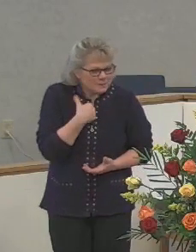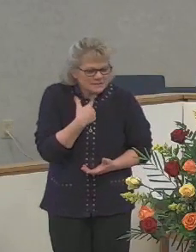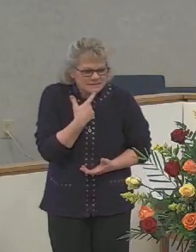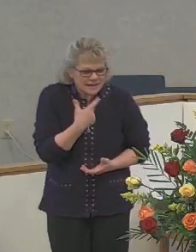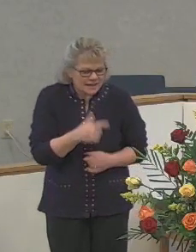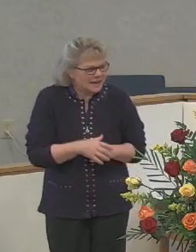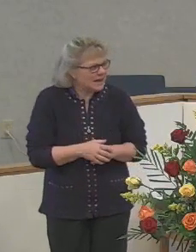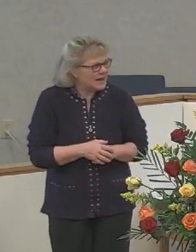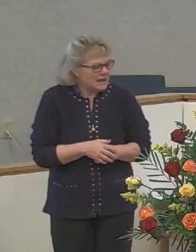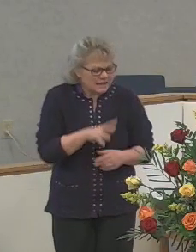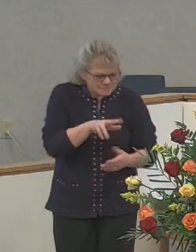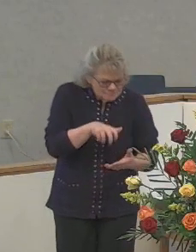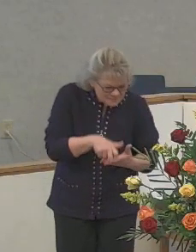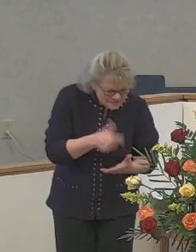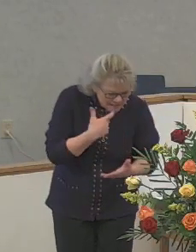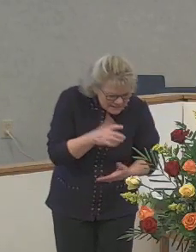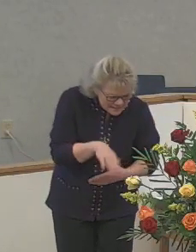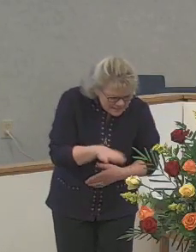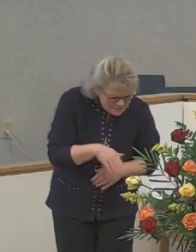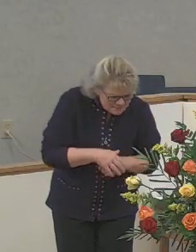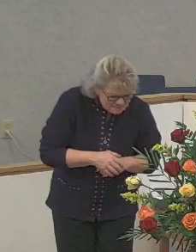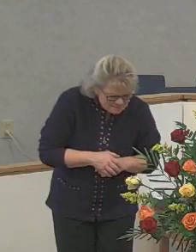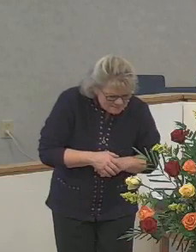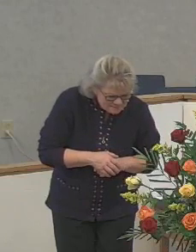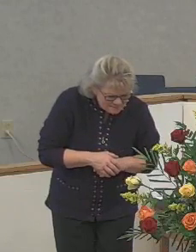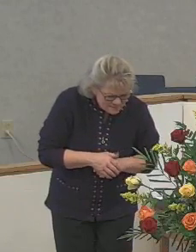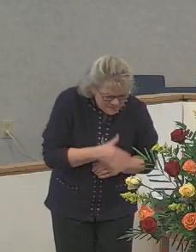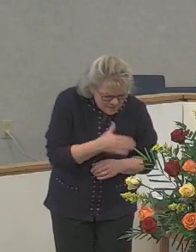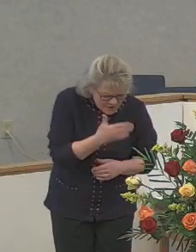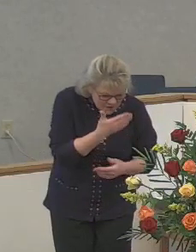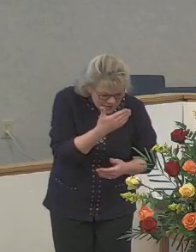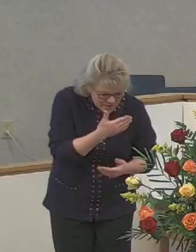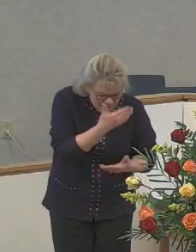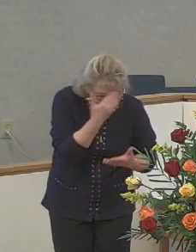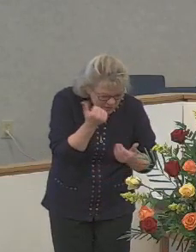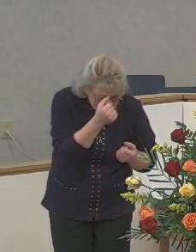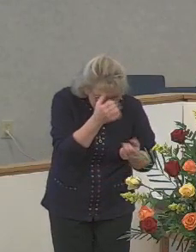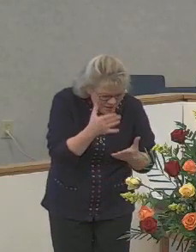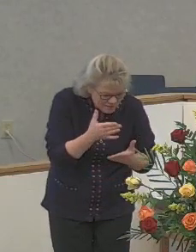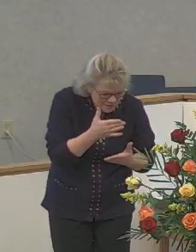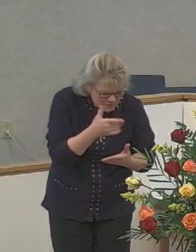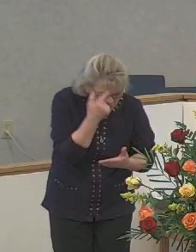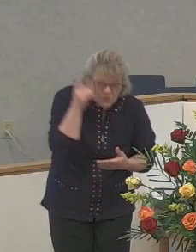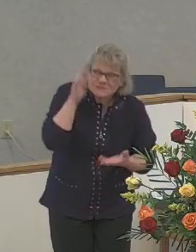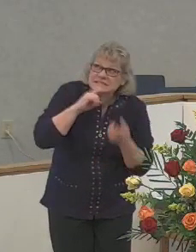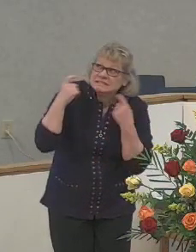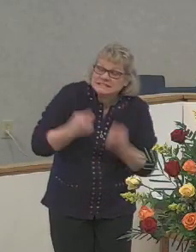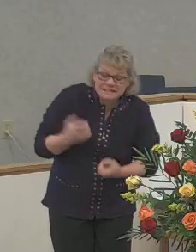whenever I knelt down there, I said, "Forgive me, Father, for you have sinned."